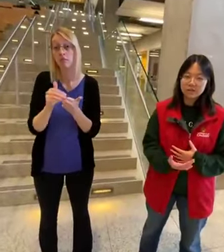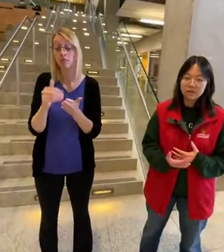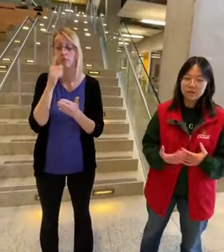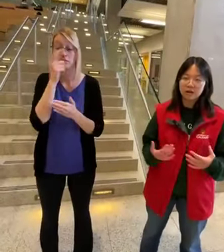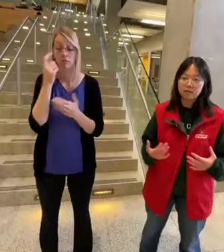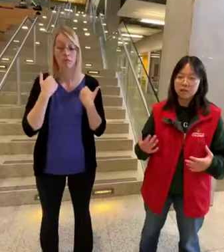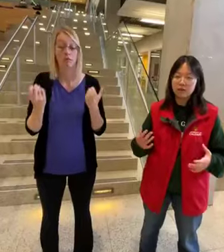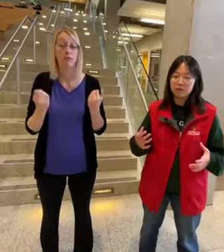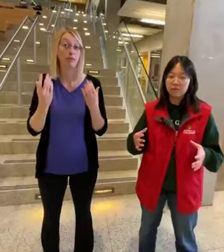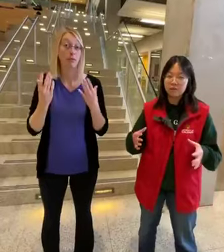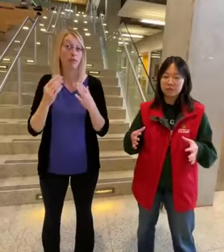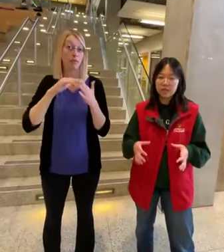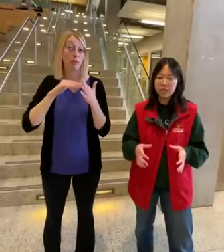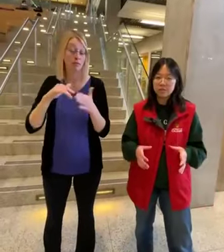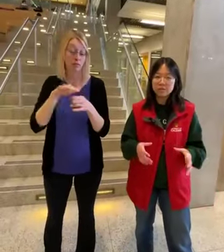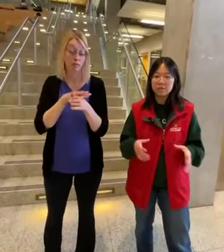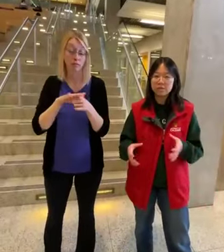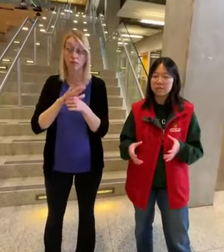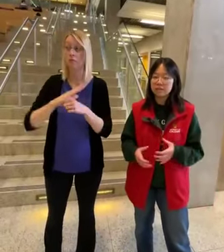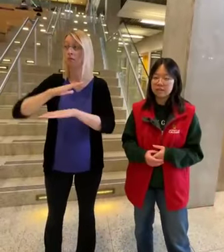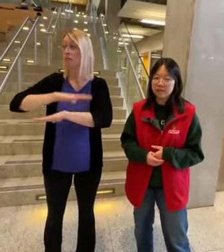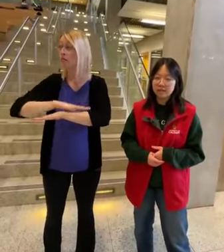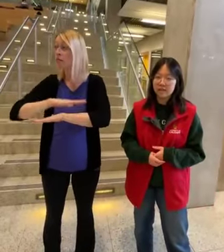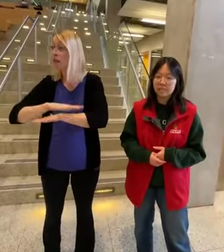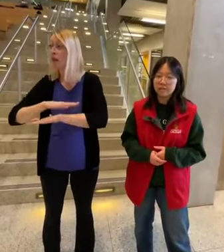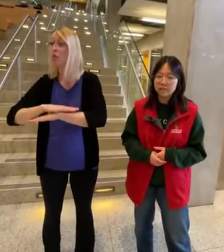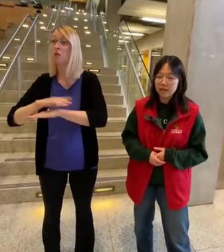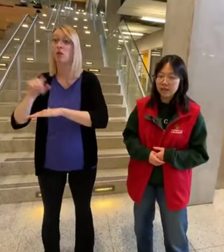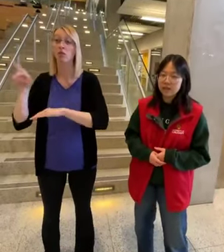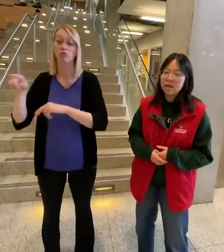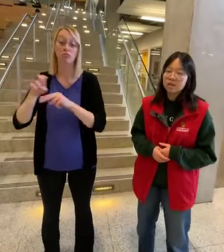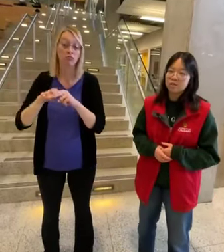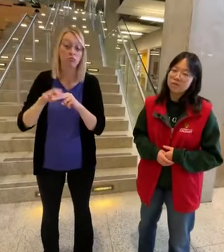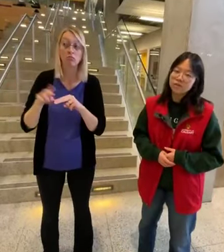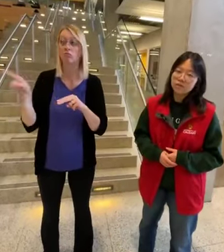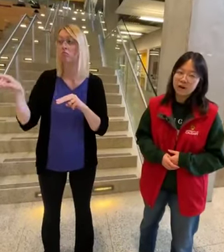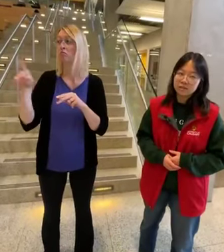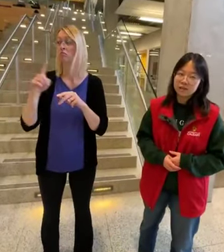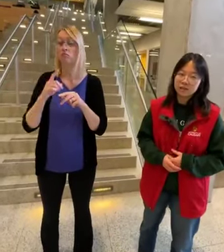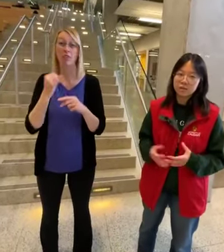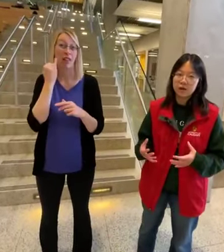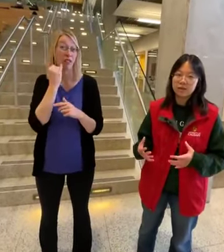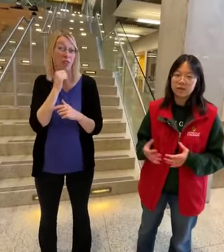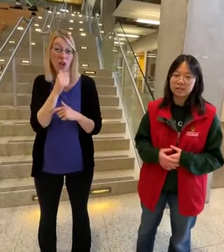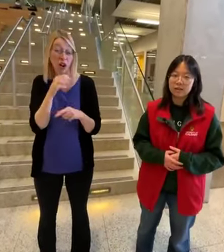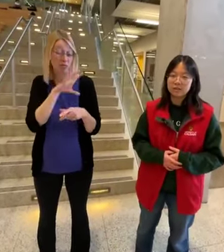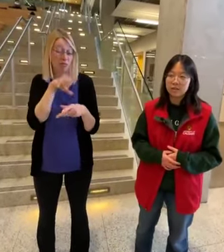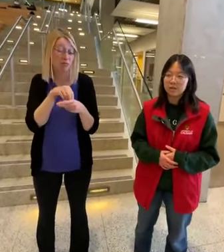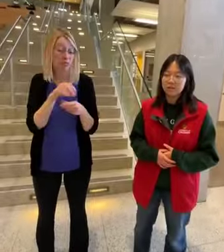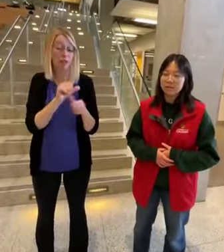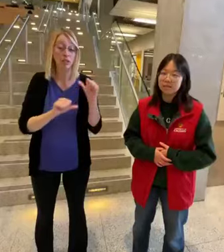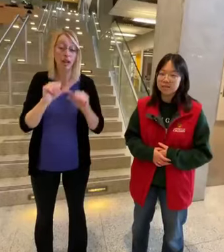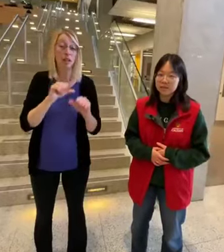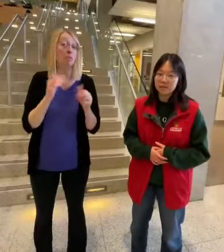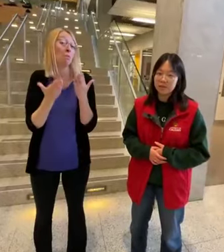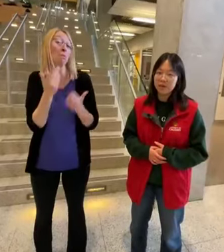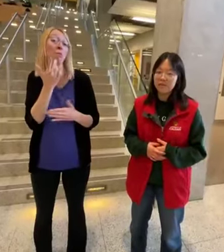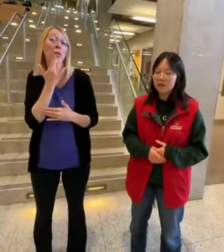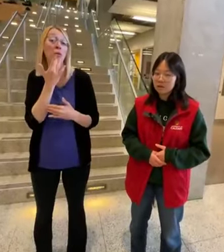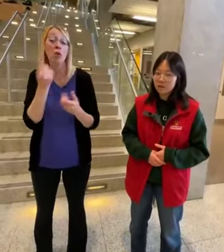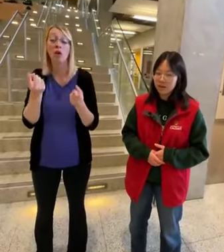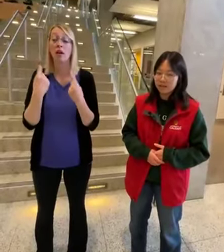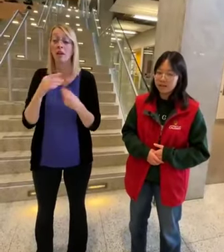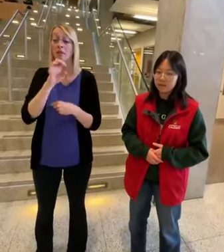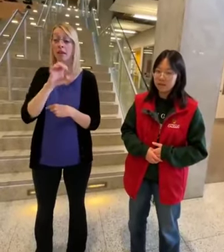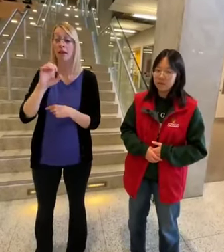study spaces around that. We have a bunch of tables, a bunch of different desks that you're able to study in. So even if you're not in science, you might like to come to EEL because it does tend to